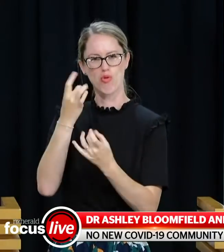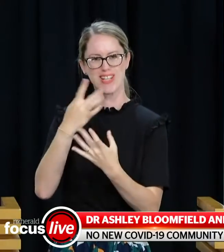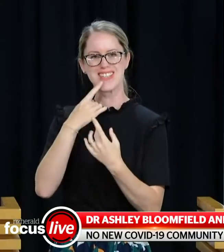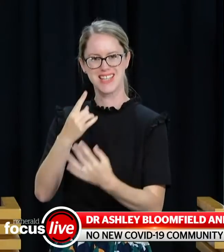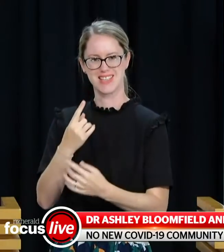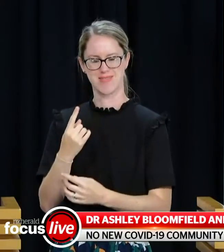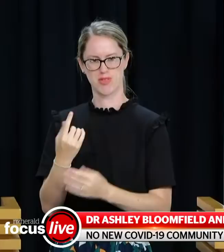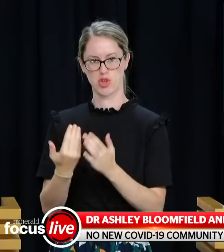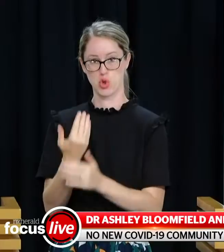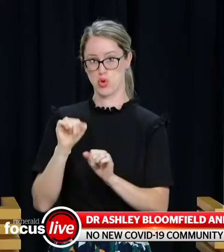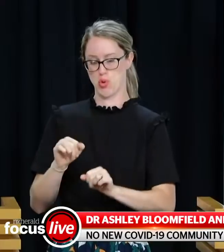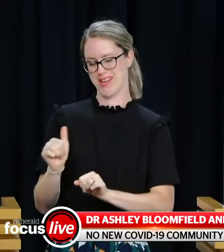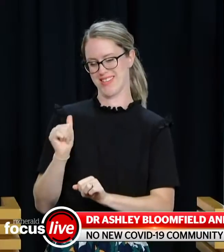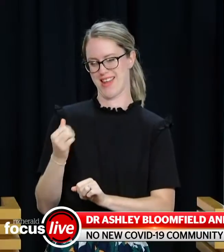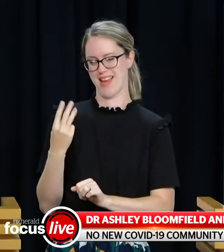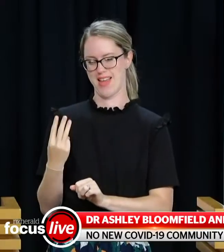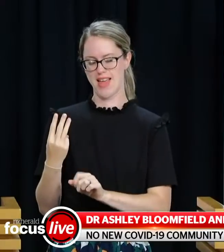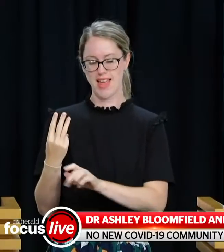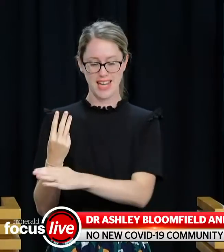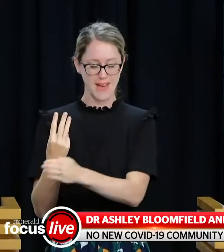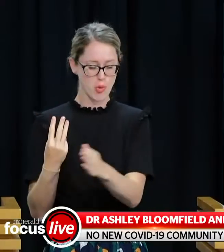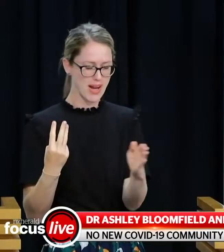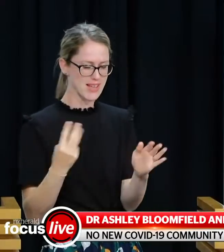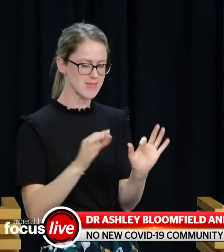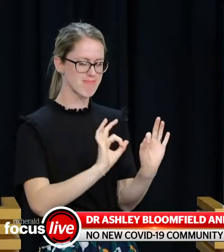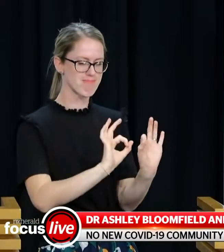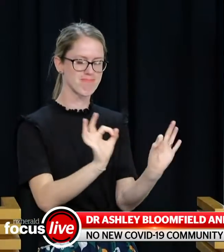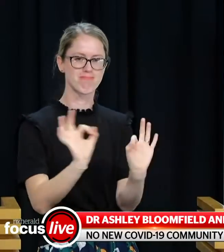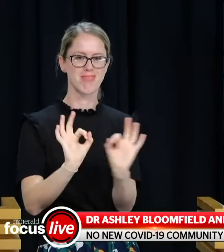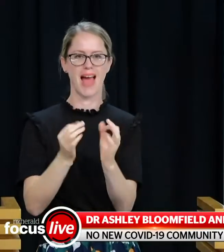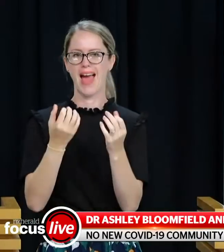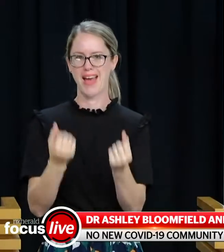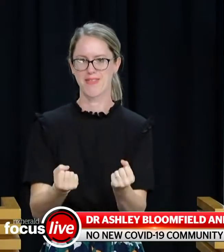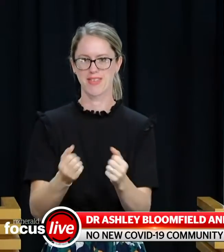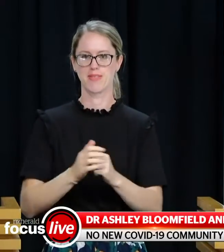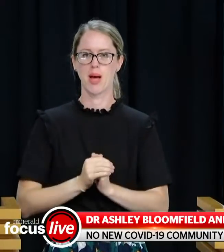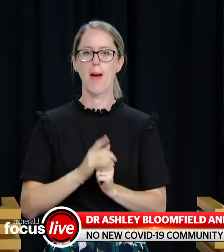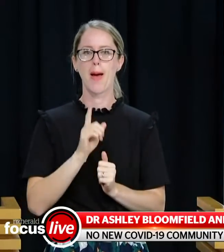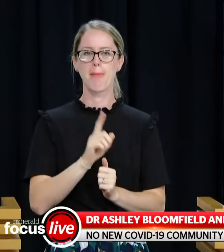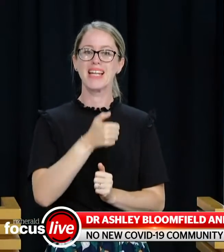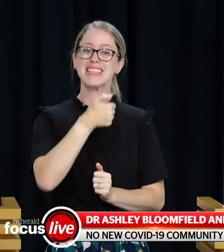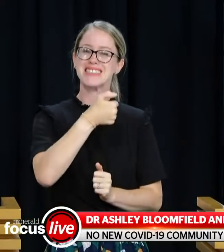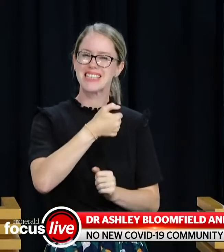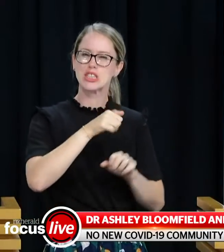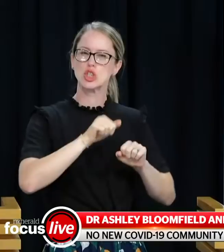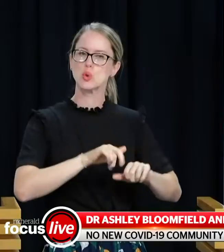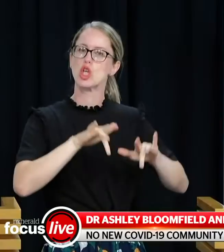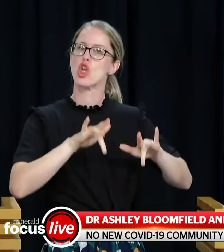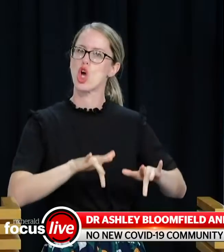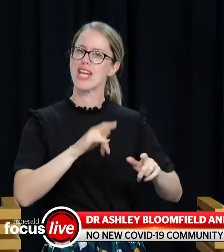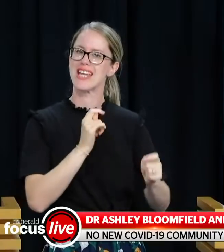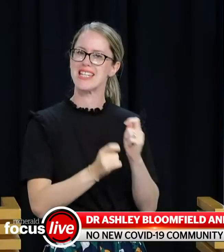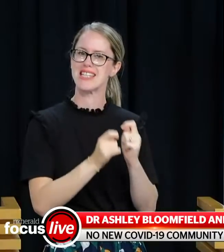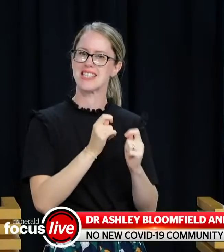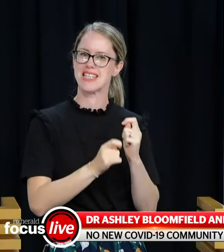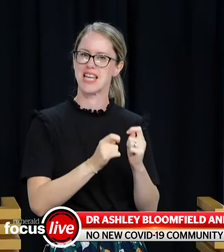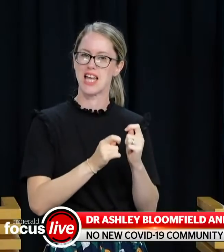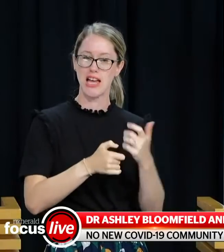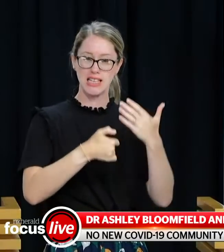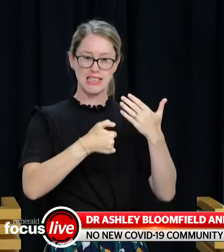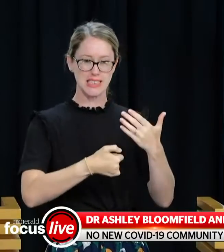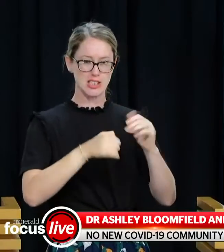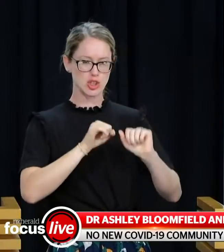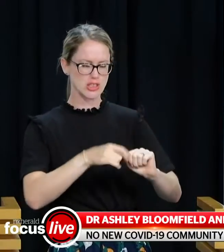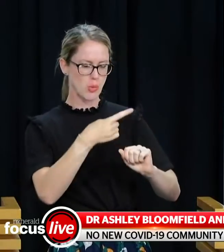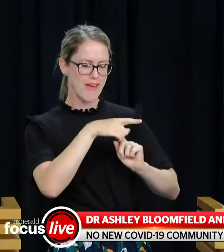and J. Otherwise, everyone has had 1 negative test. There are 6 students who have not been tested. These are all being actively followed